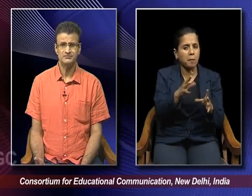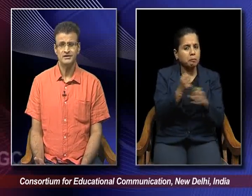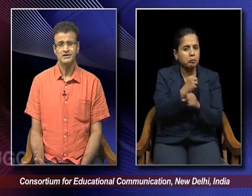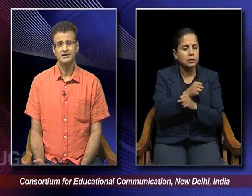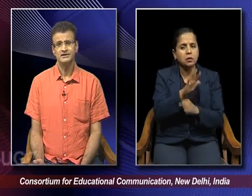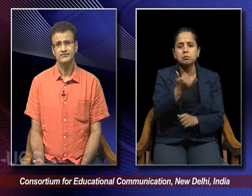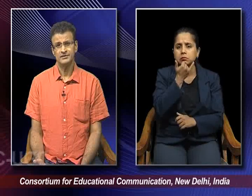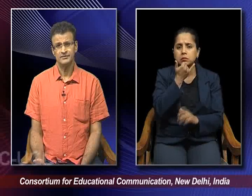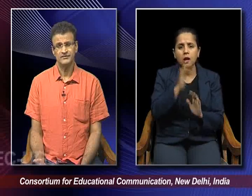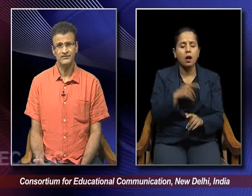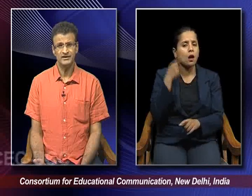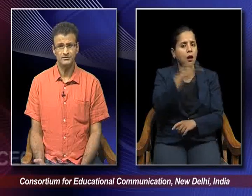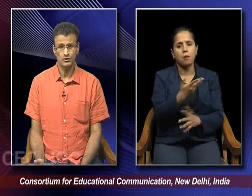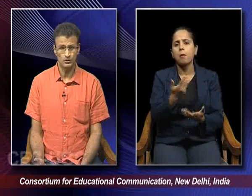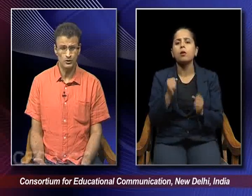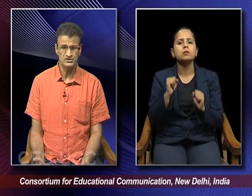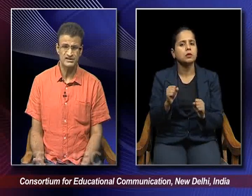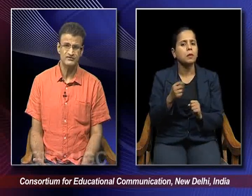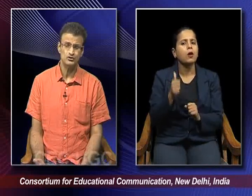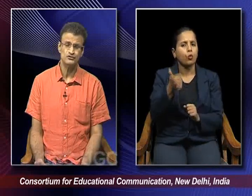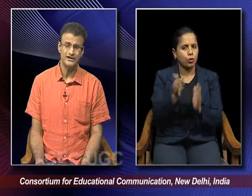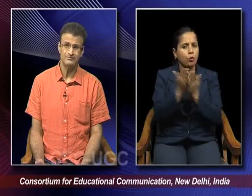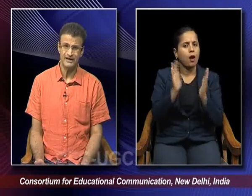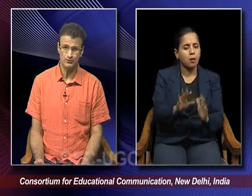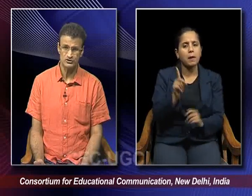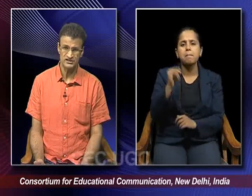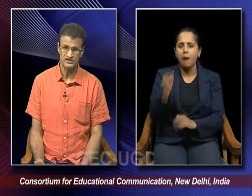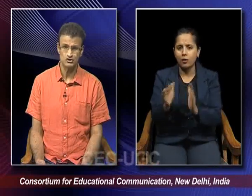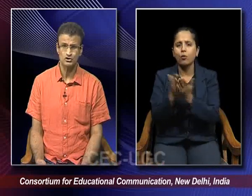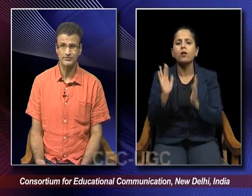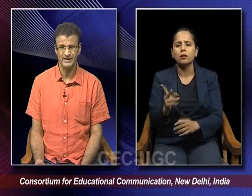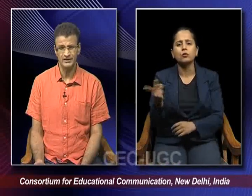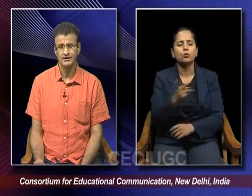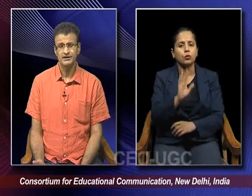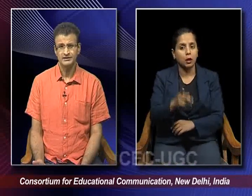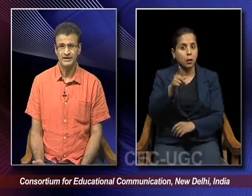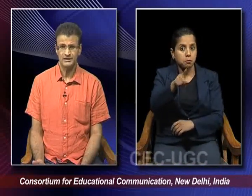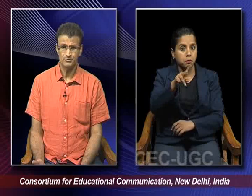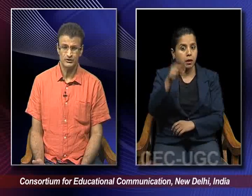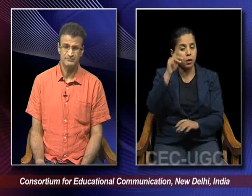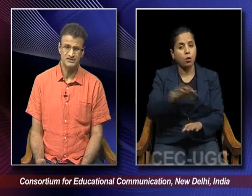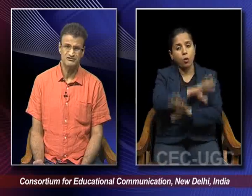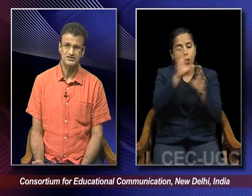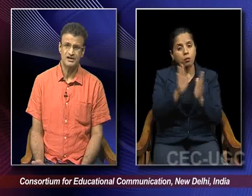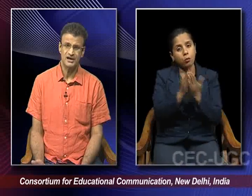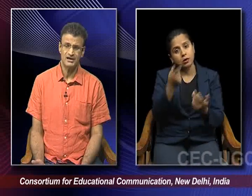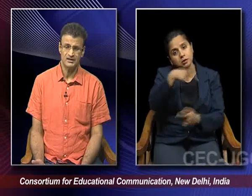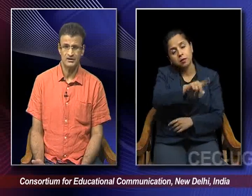medium. If we find good books, then we also find bad books. It does not mean that books